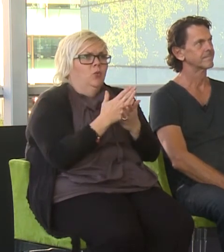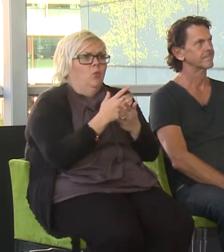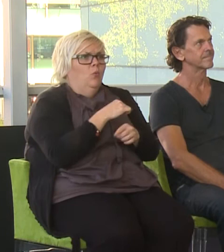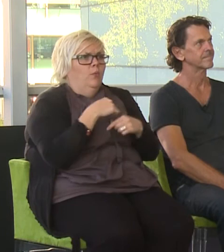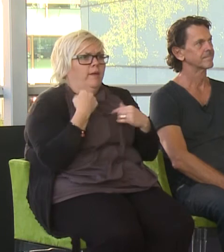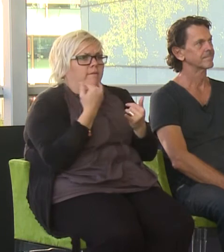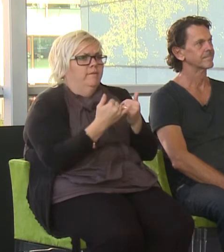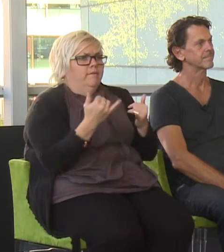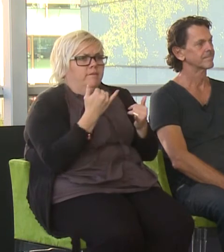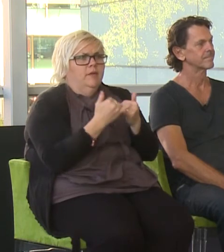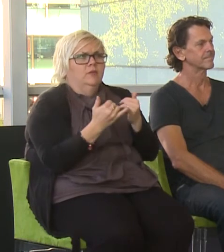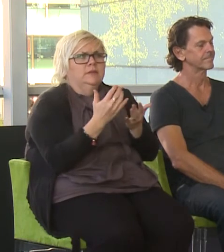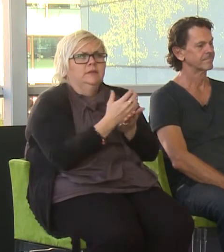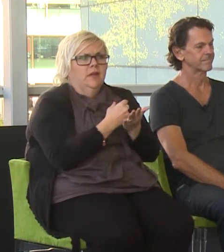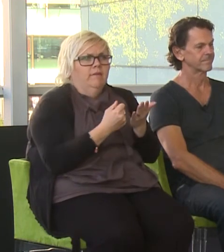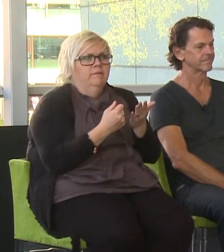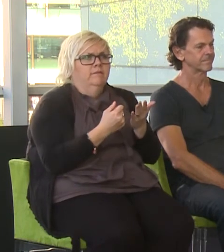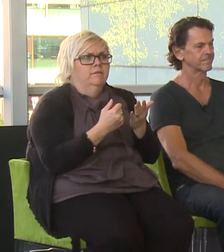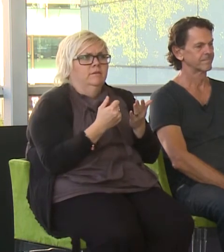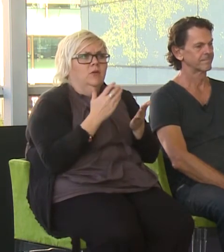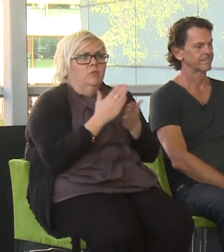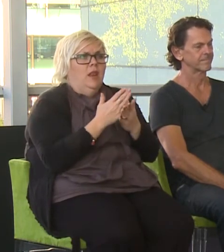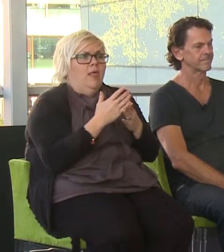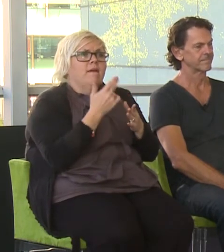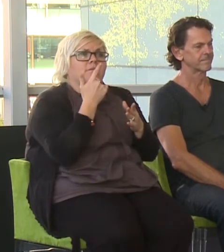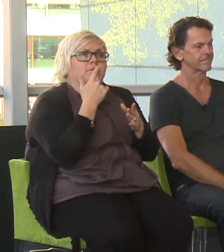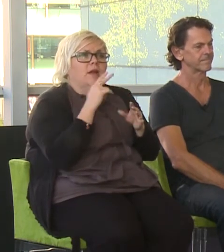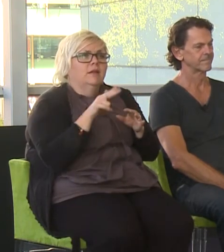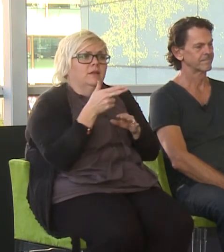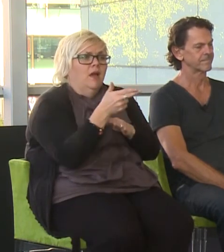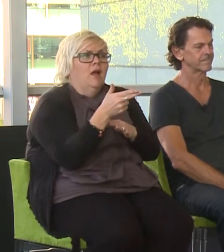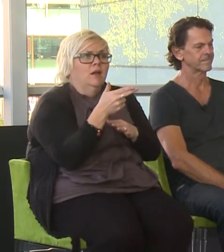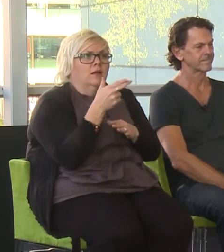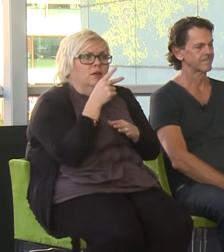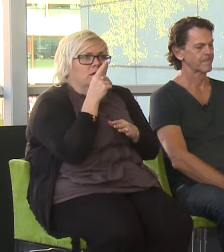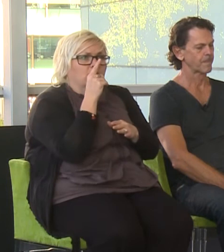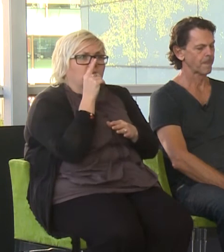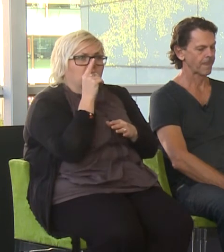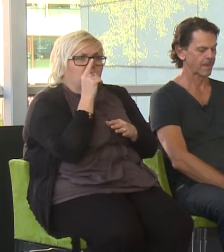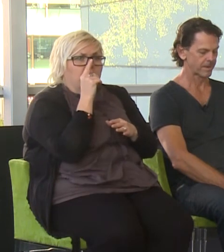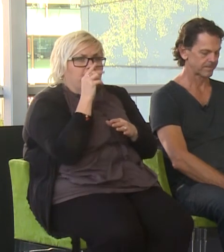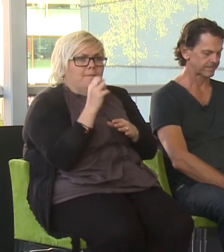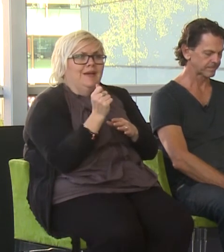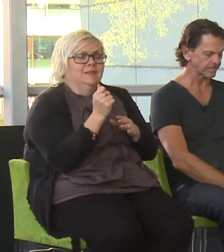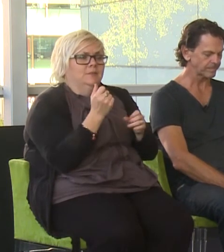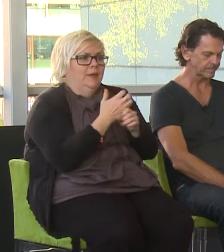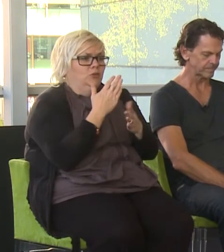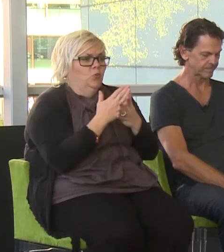machine gun, can look just as intimidating as the real thing when well done, and doesn't put actors in any immediate